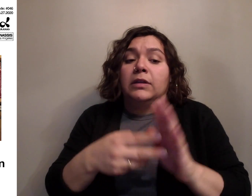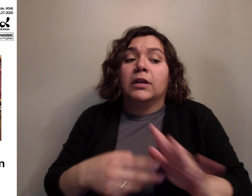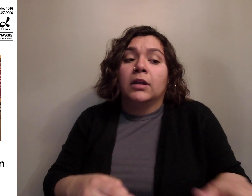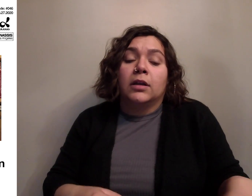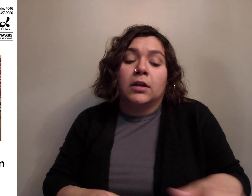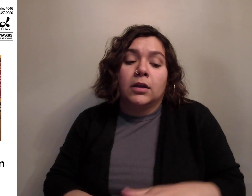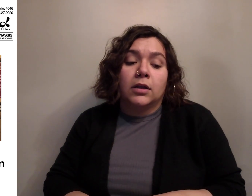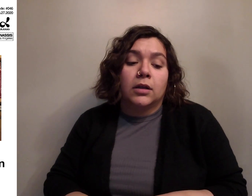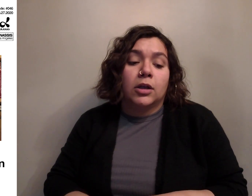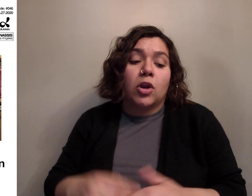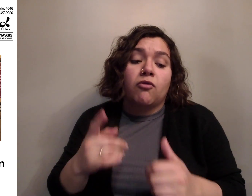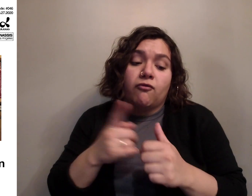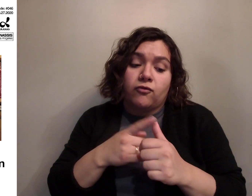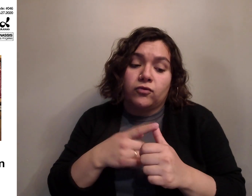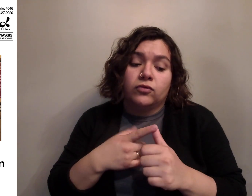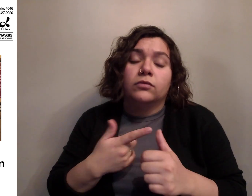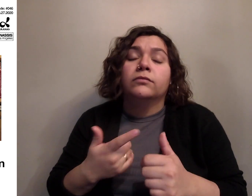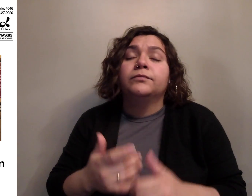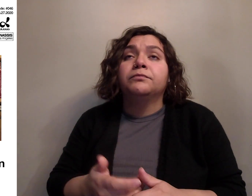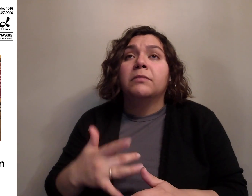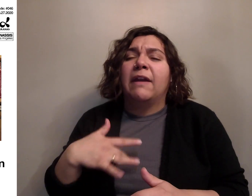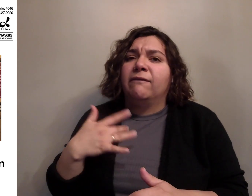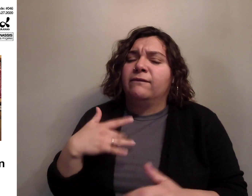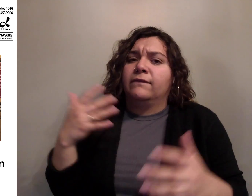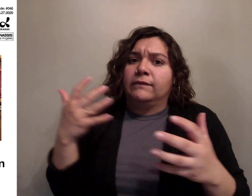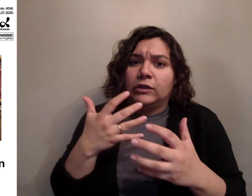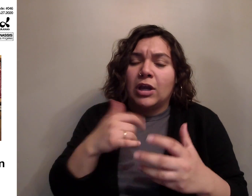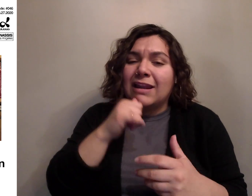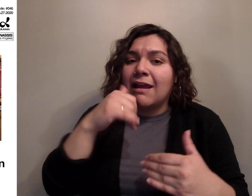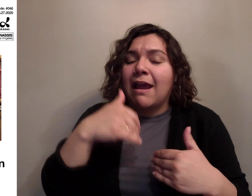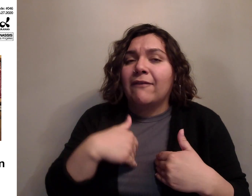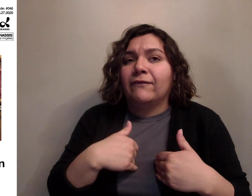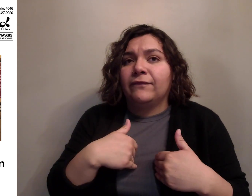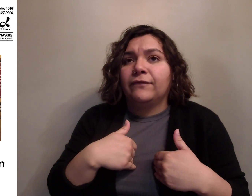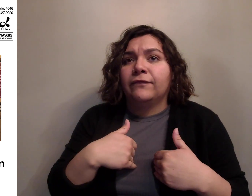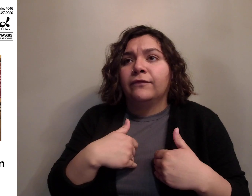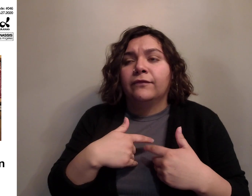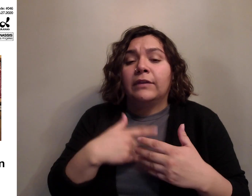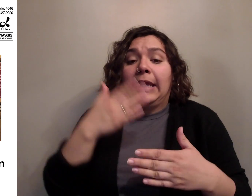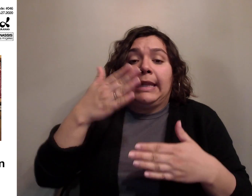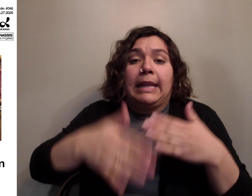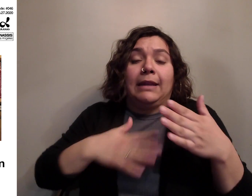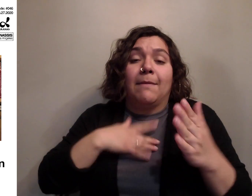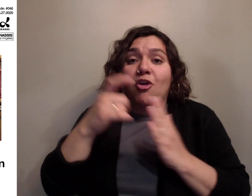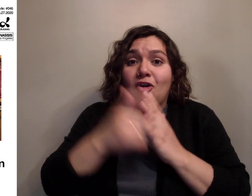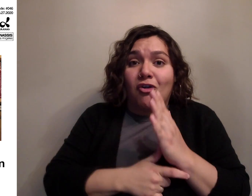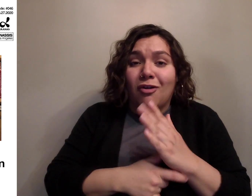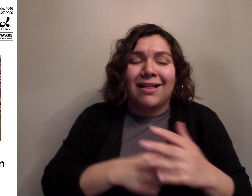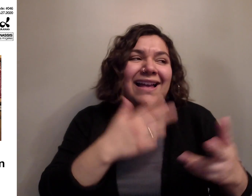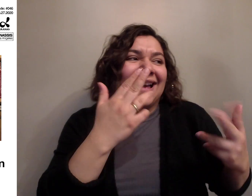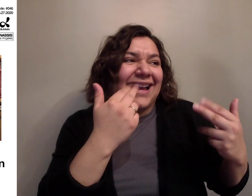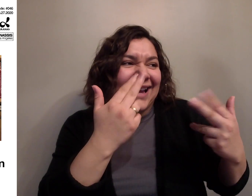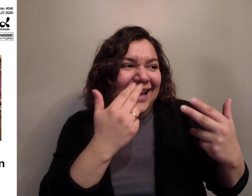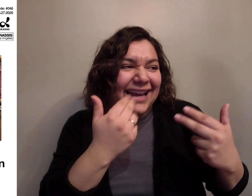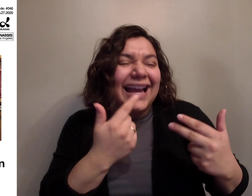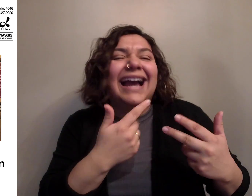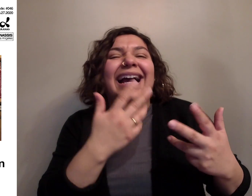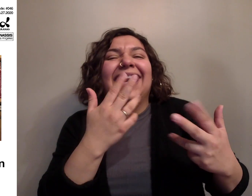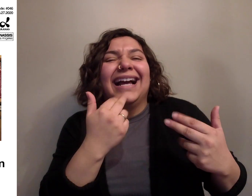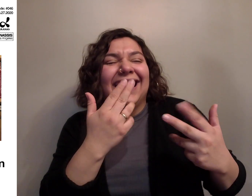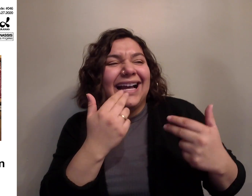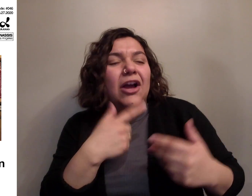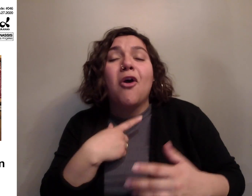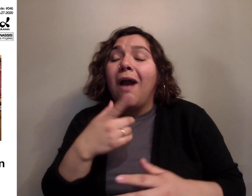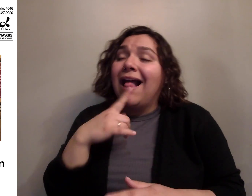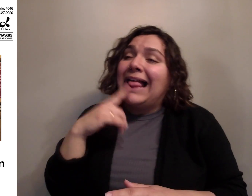shutdown happened, and at first I feared that I would no longer have an ending to my article.